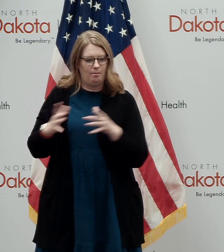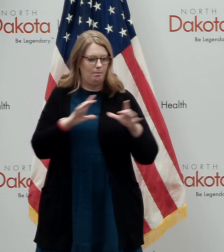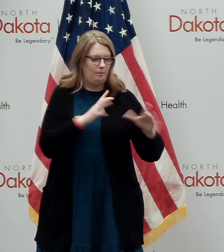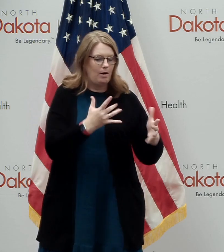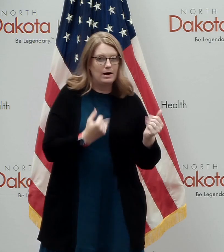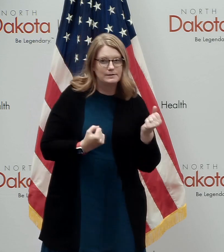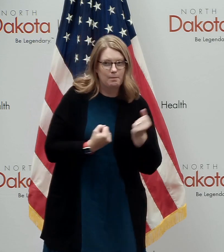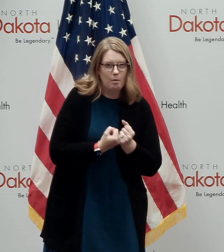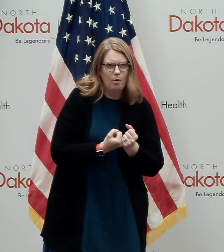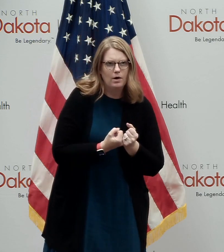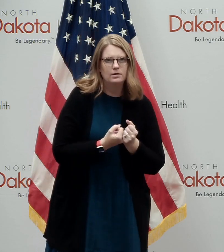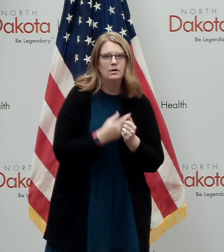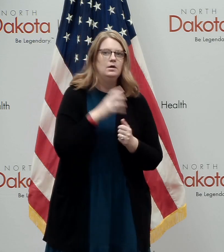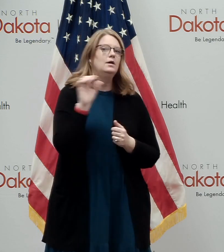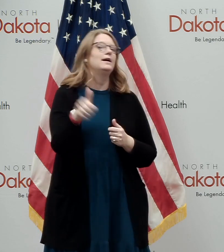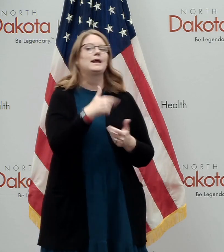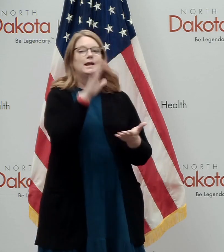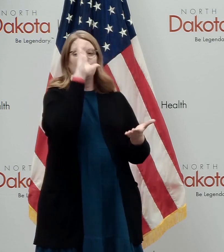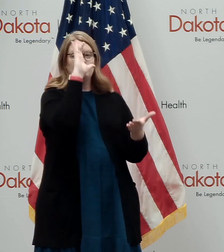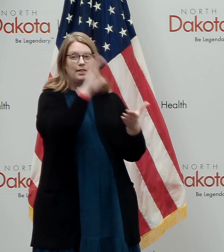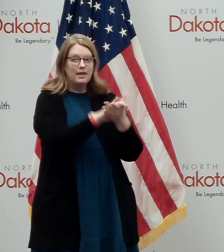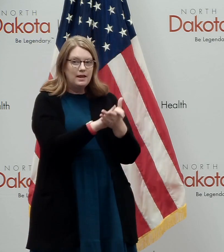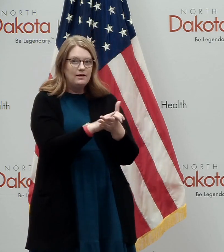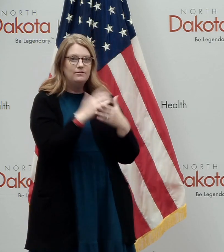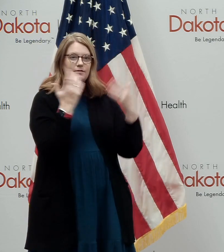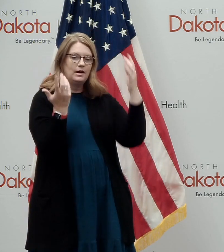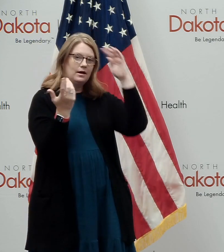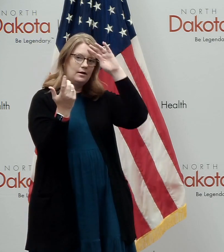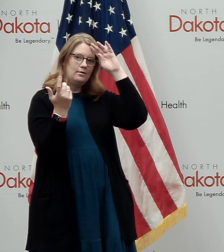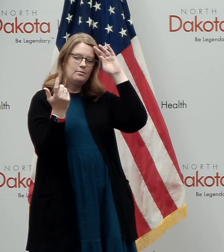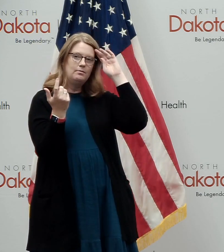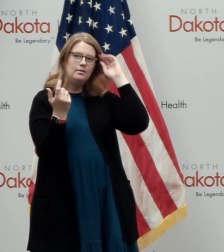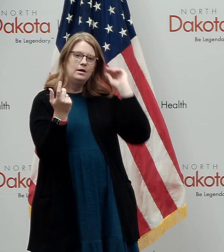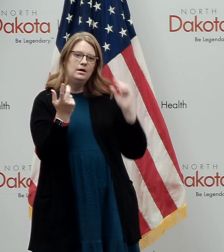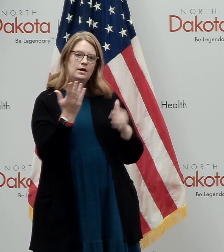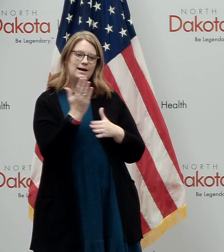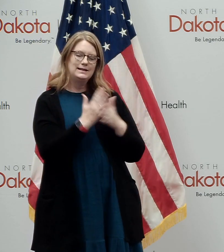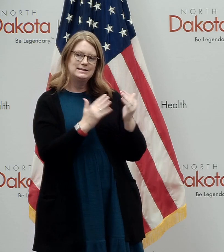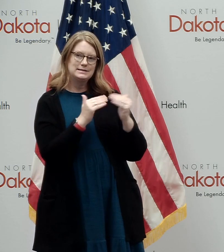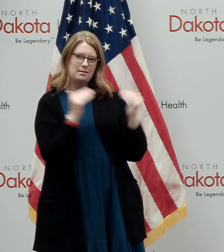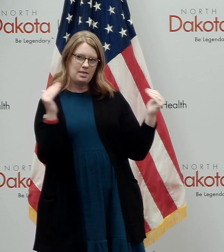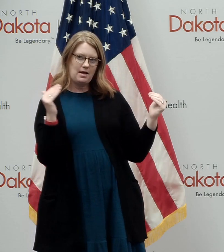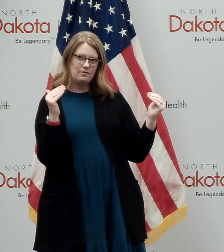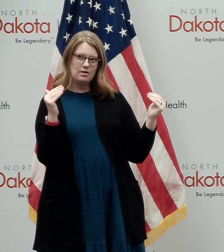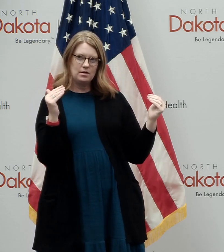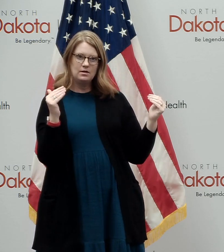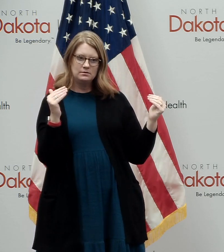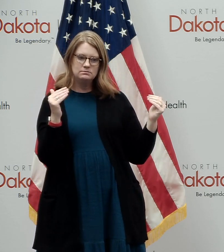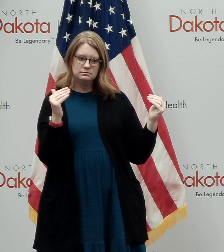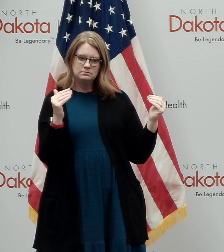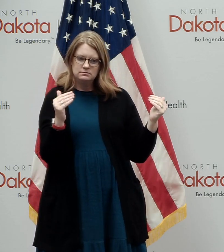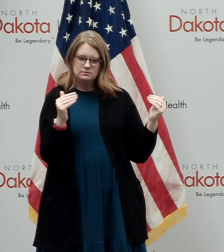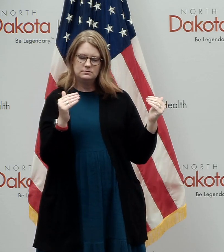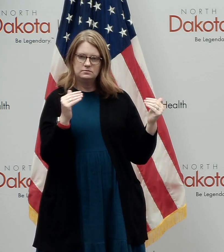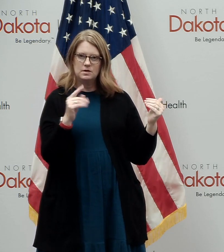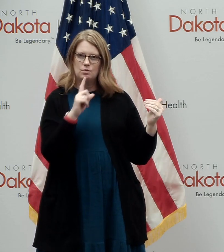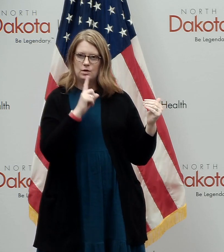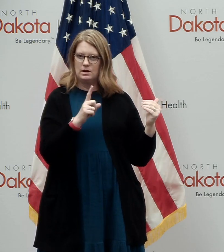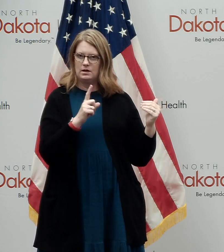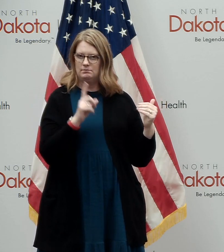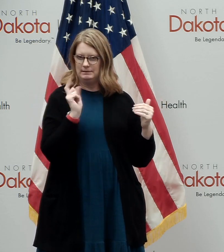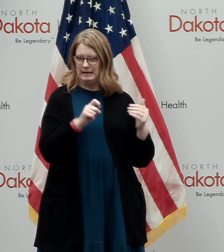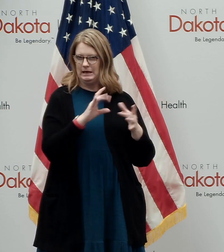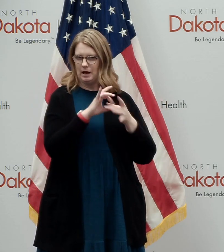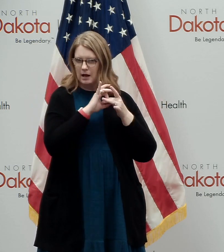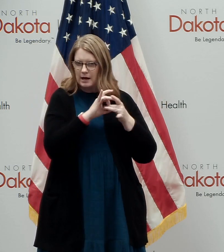or any beliefs or which social platforms or which groups you're on. At some level, we have to try to regain a connection with our